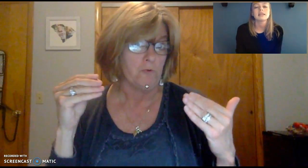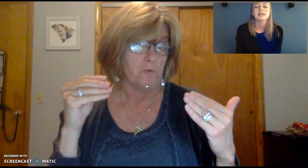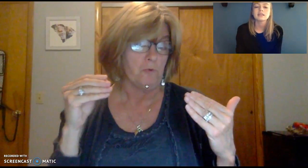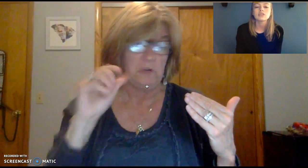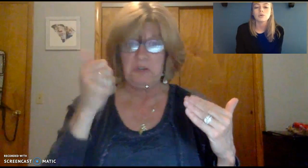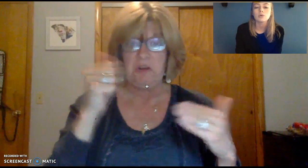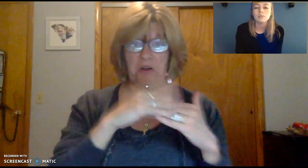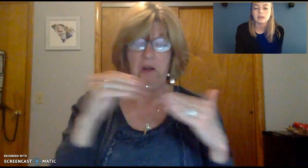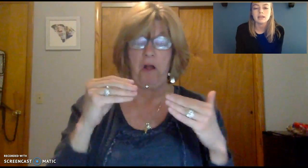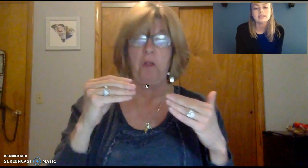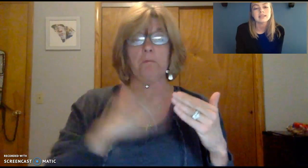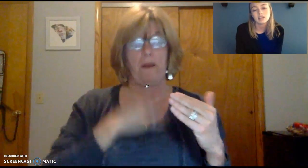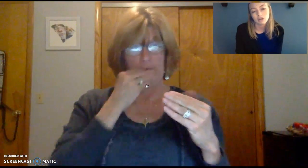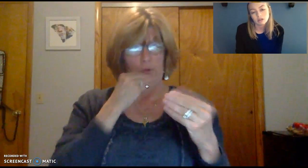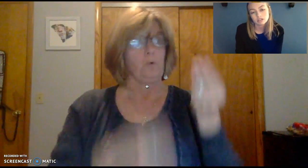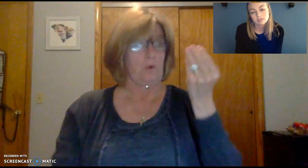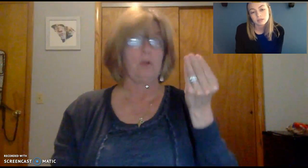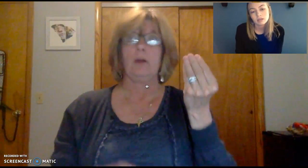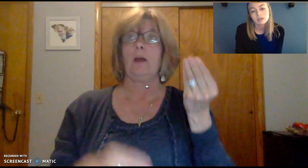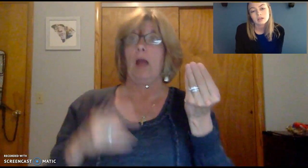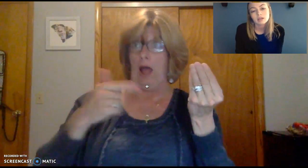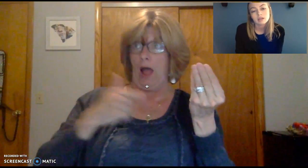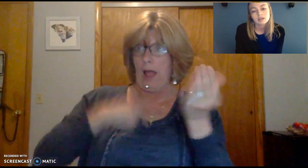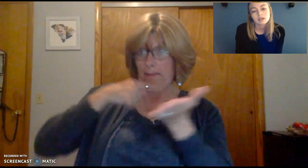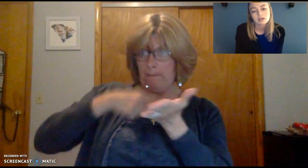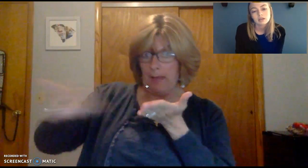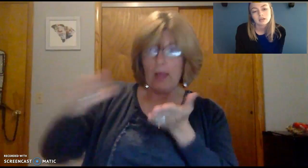So let's say that their total bill is $10.